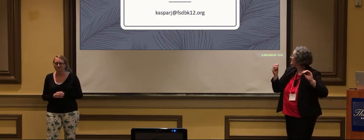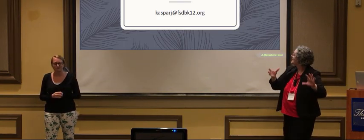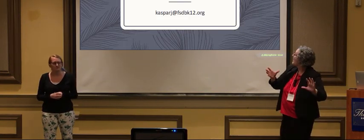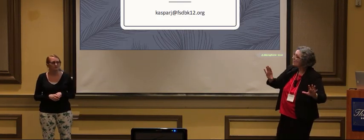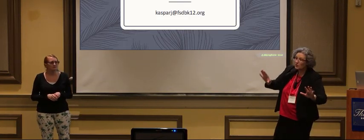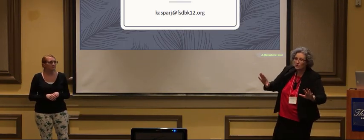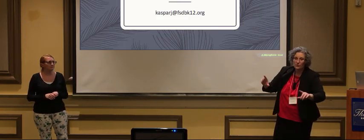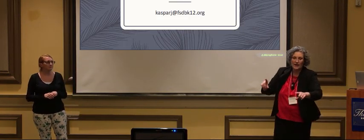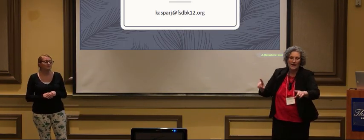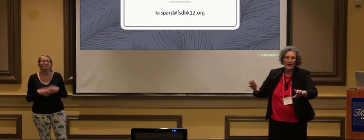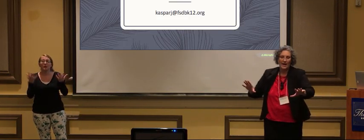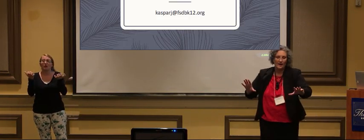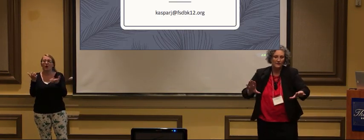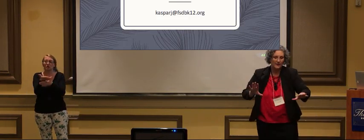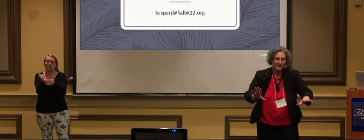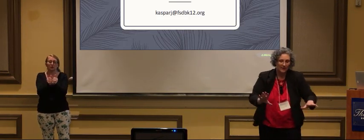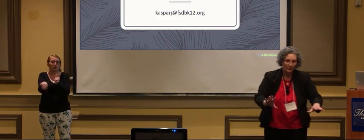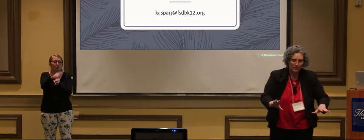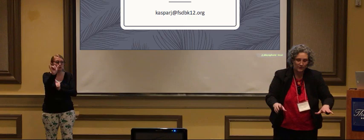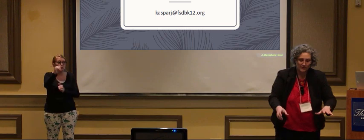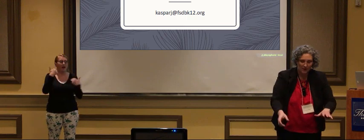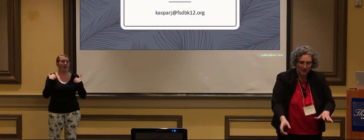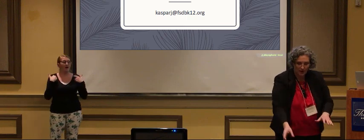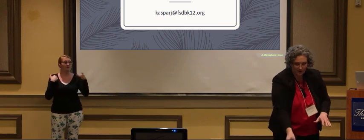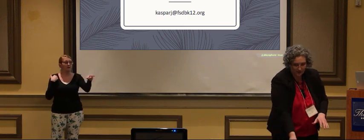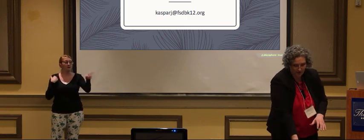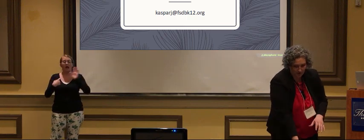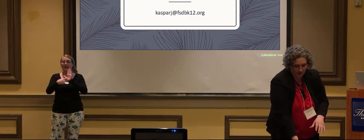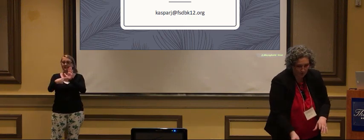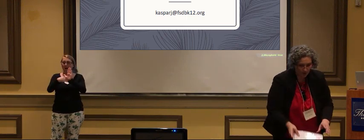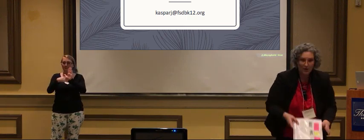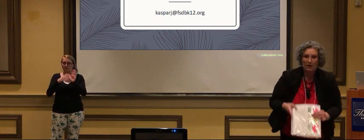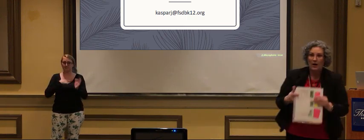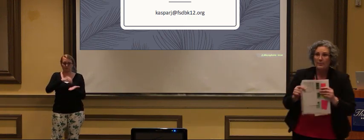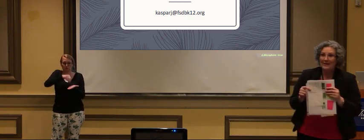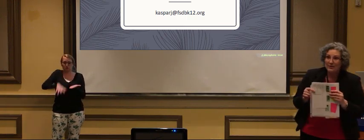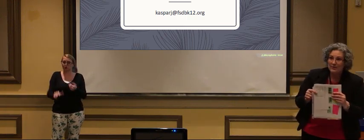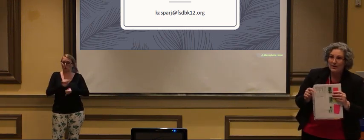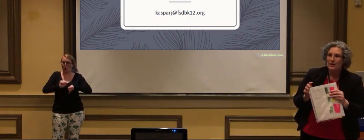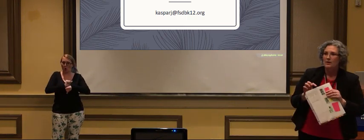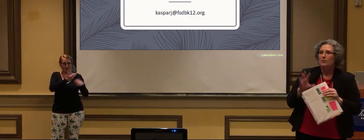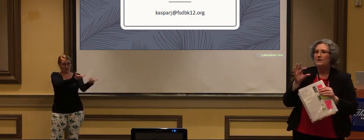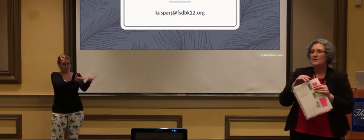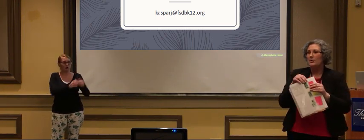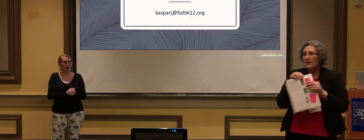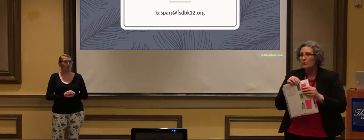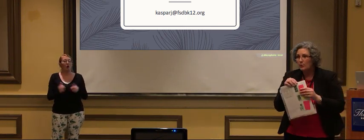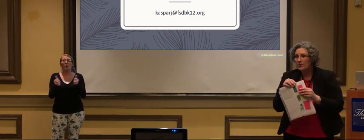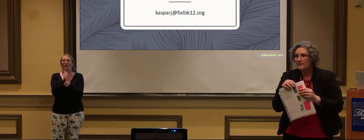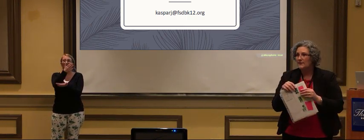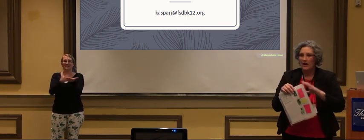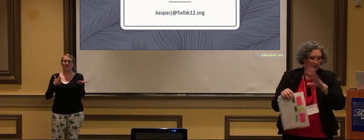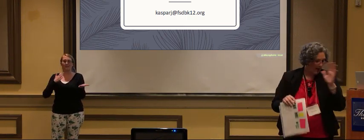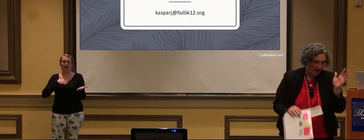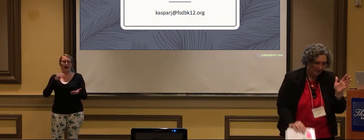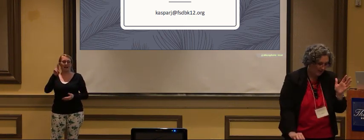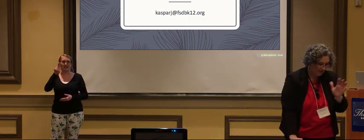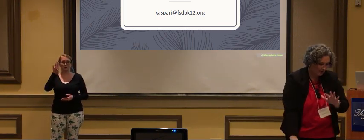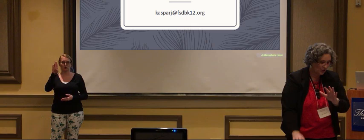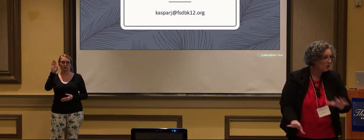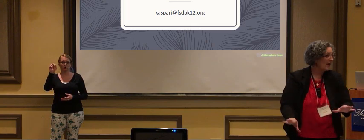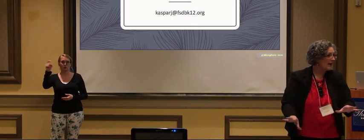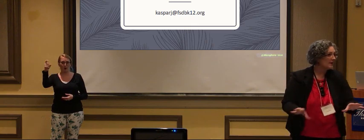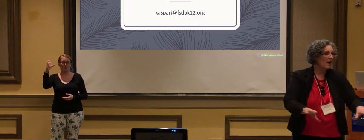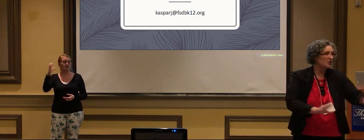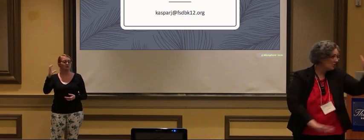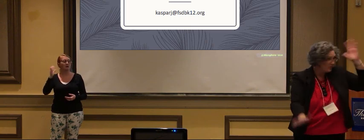I wanted to tell you that I have examples of the students' work up here with some of my rubrics. I'm happy for